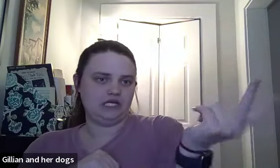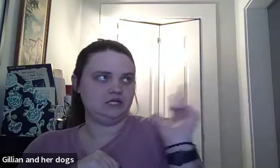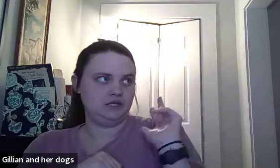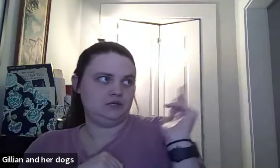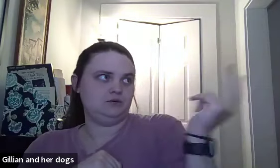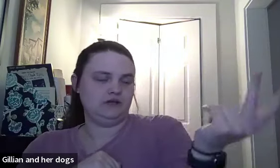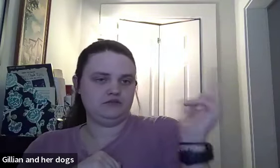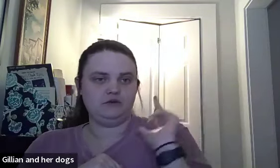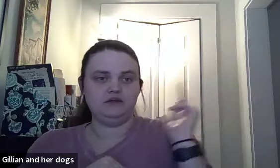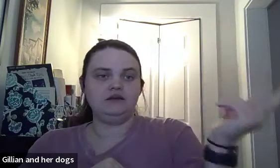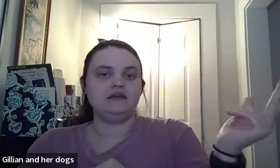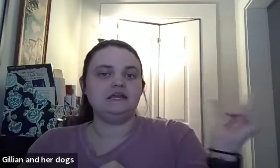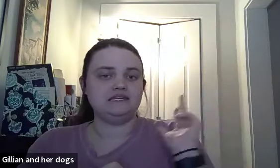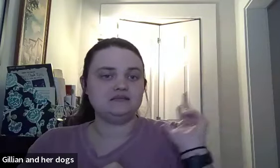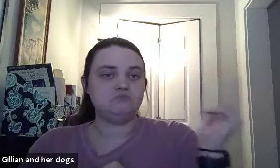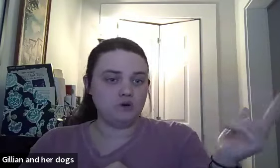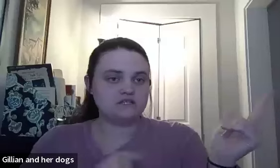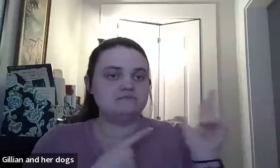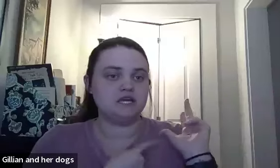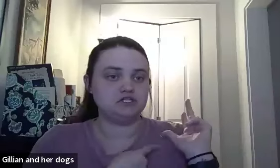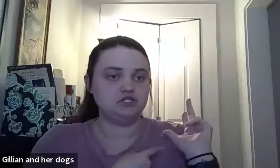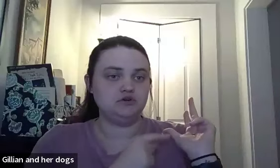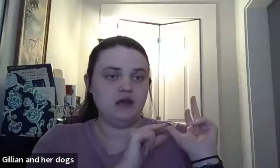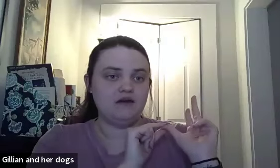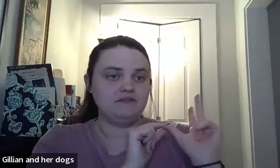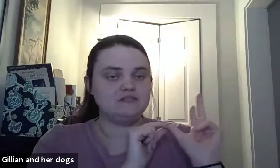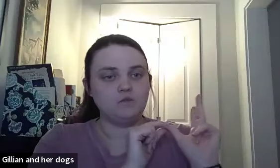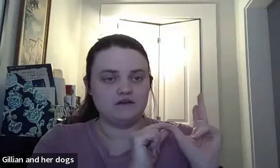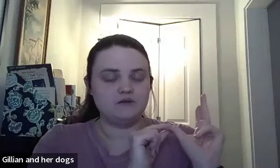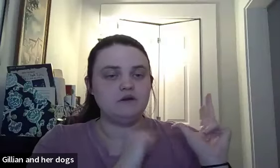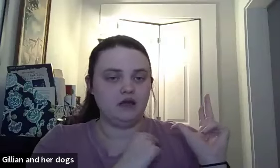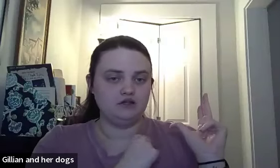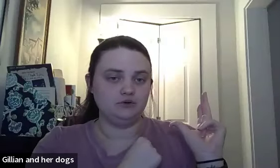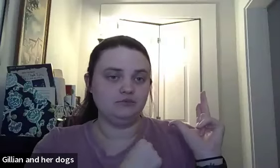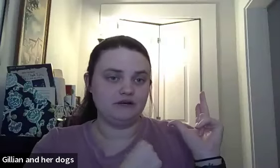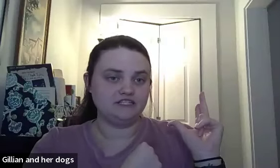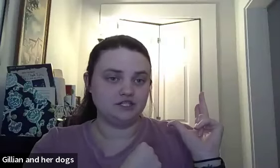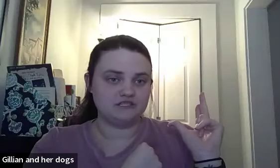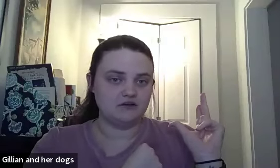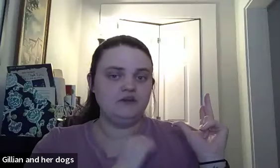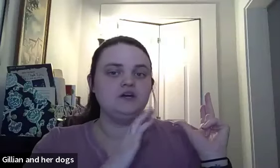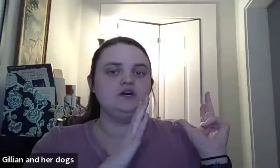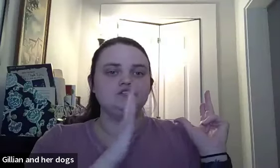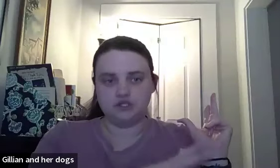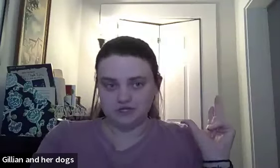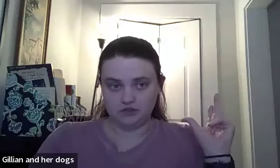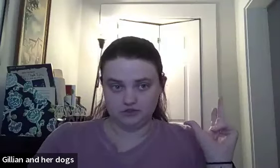three. We three. It is important to make sure you have at least one of them include pointing to yourself to include